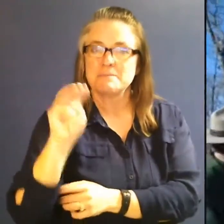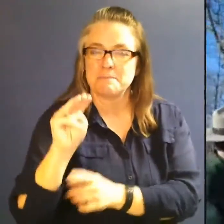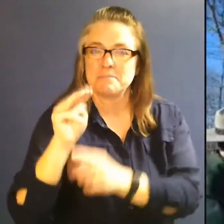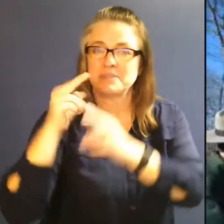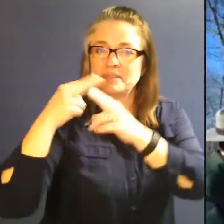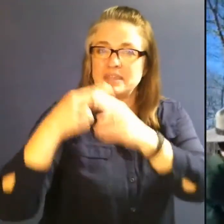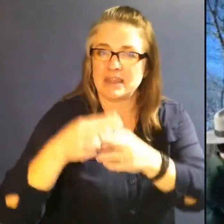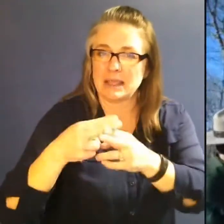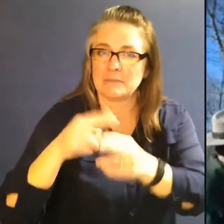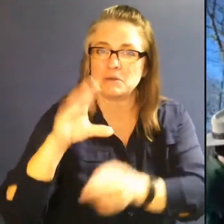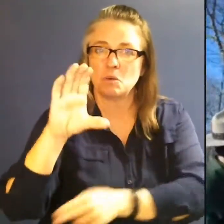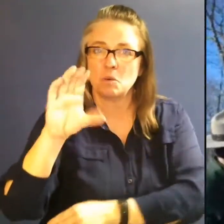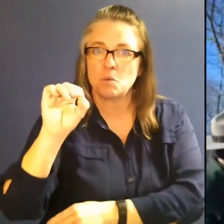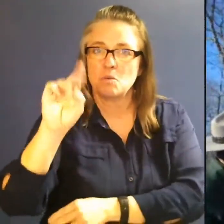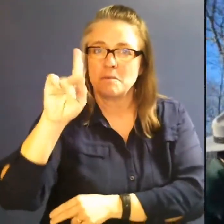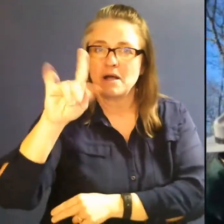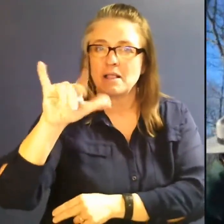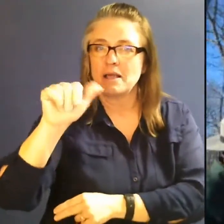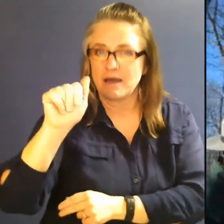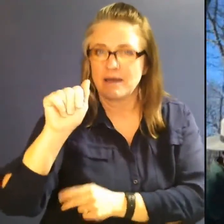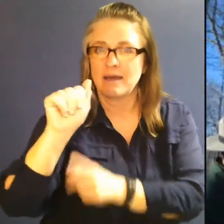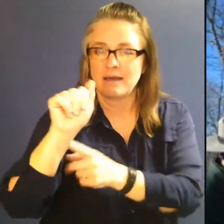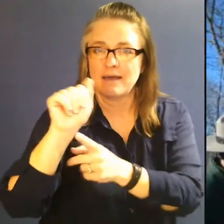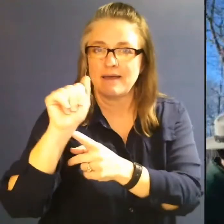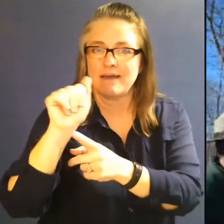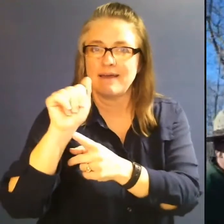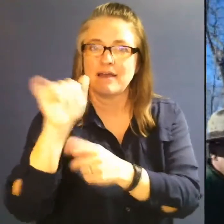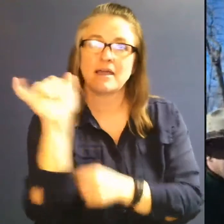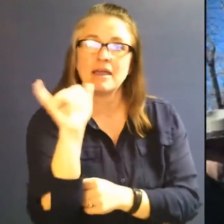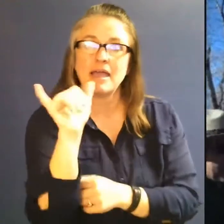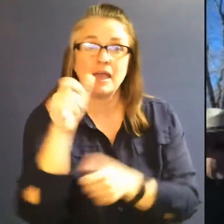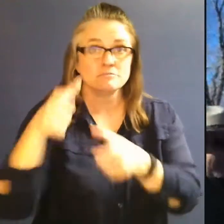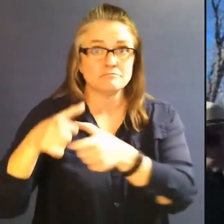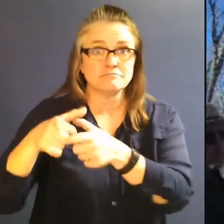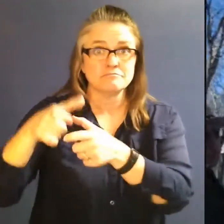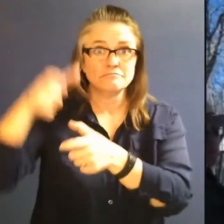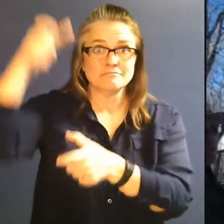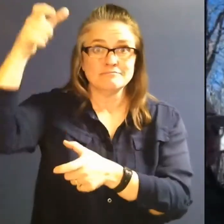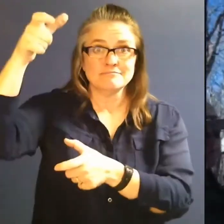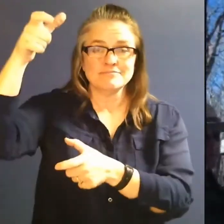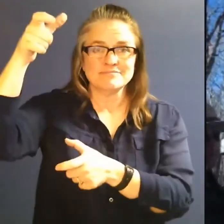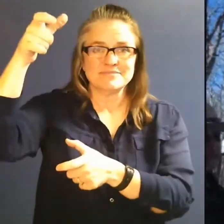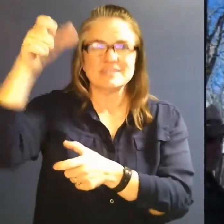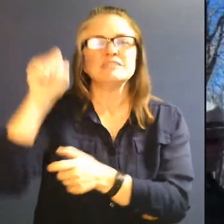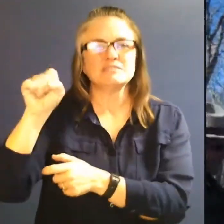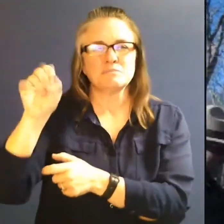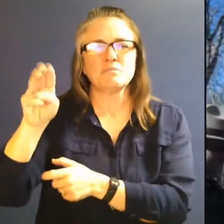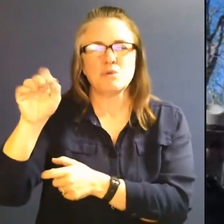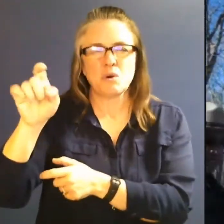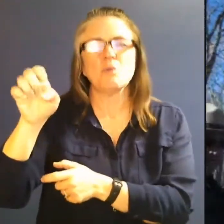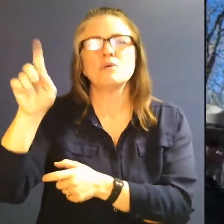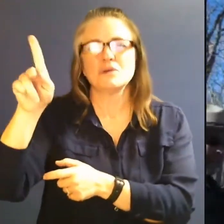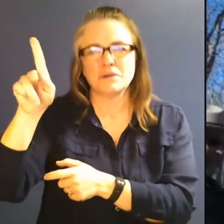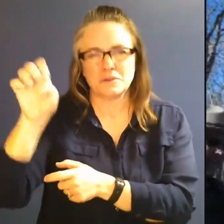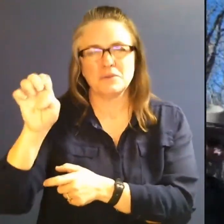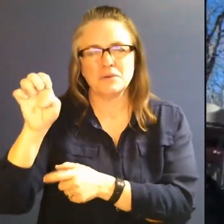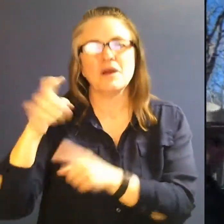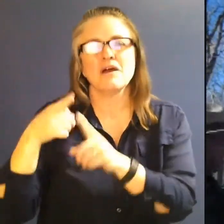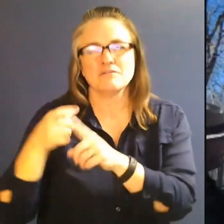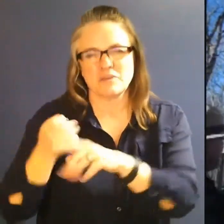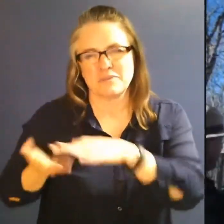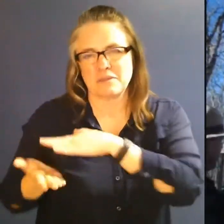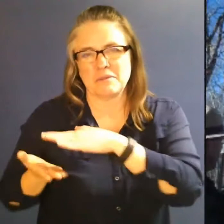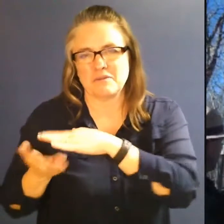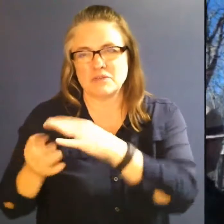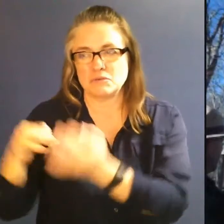those doors that are up there. And then you also have a chimney, and that's where the smoke comes out of the oven. It actually